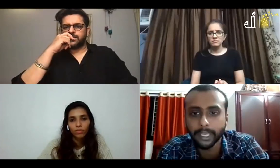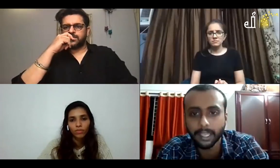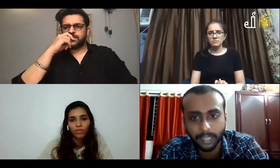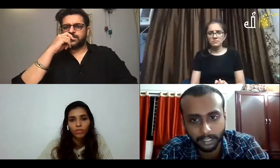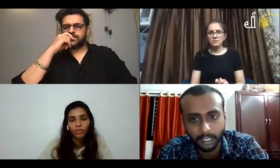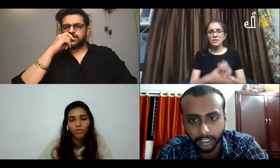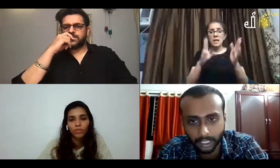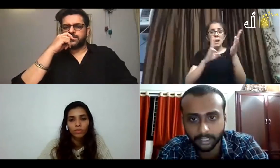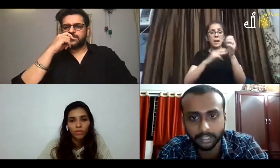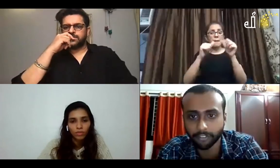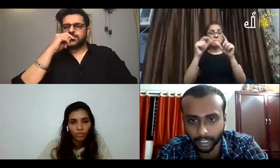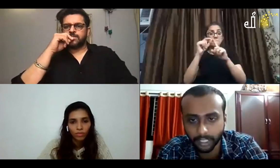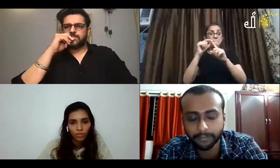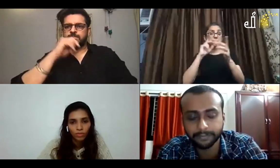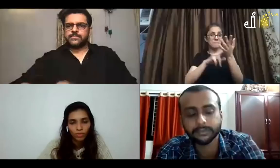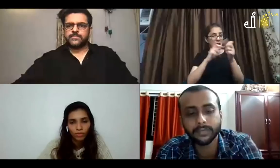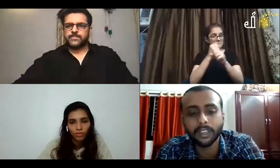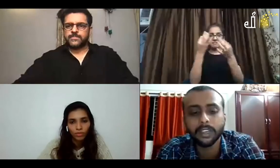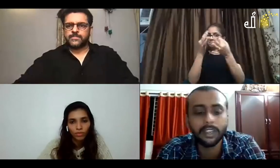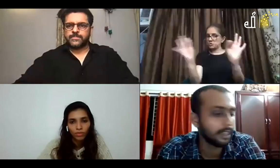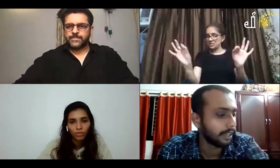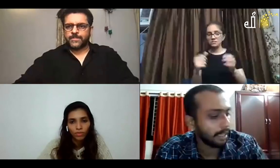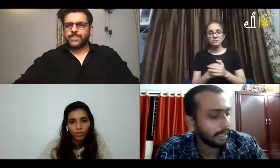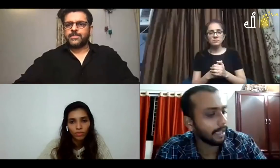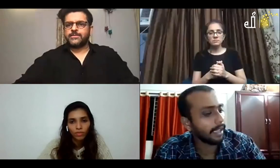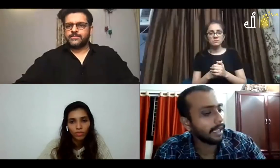the mapping and the other charges are free.